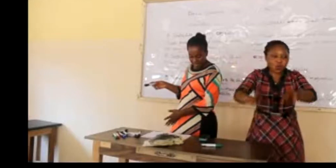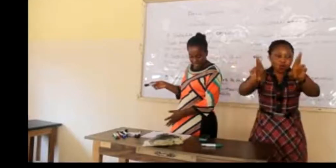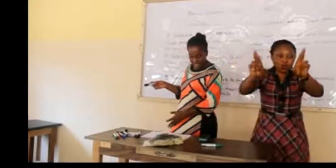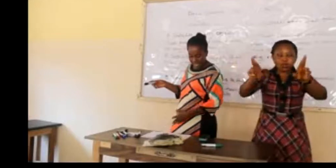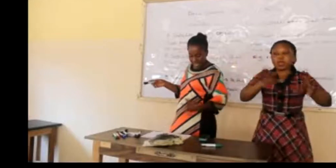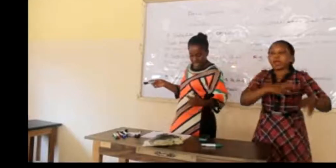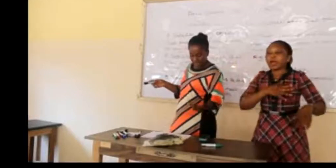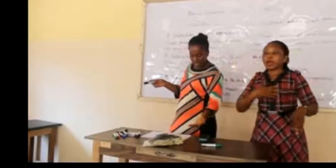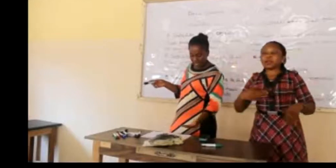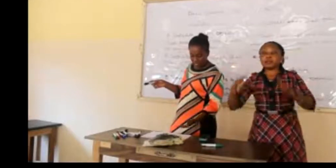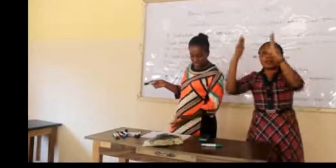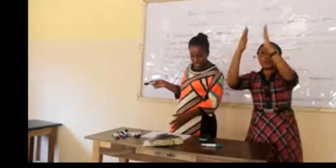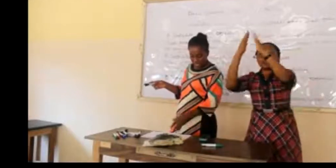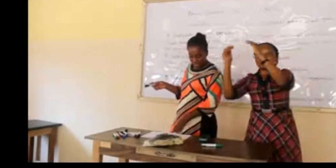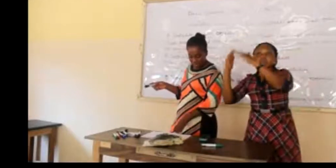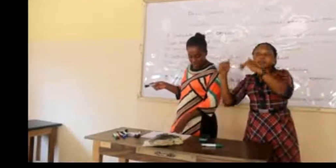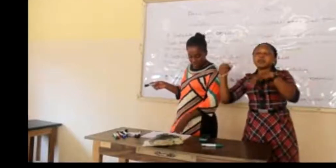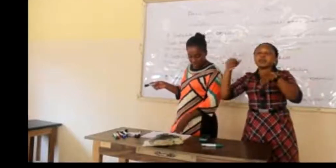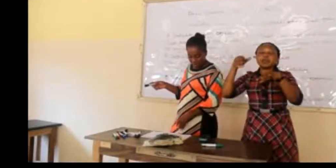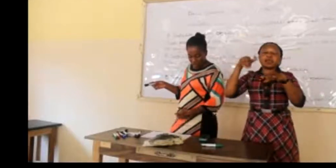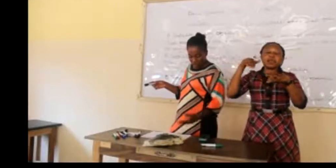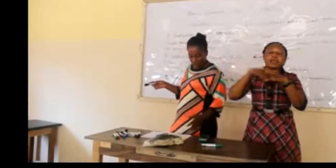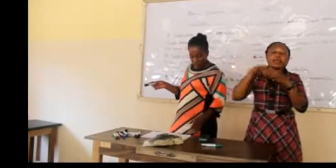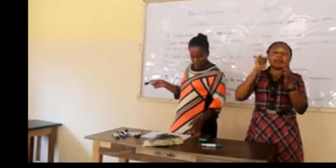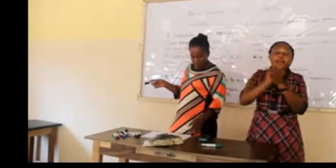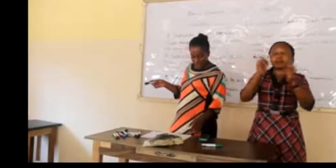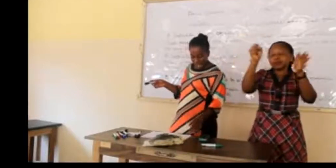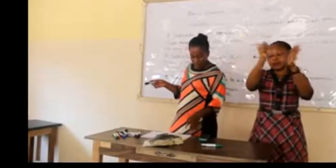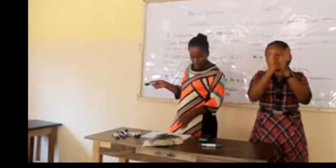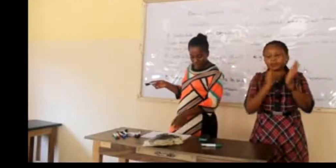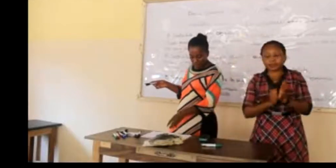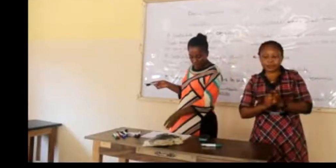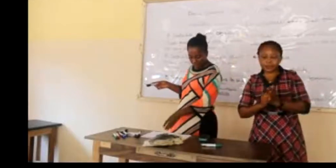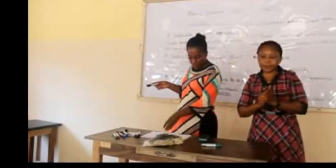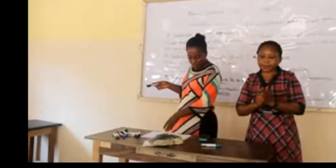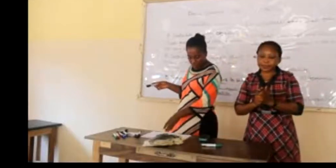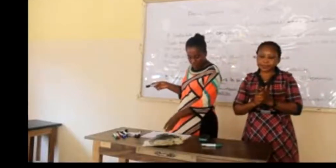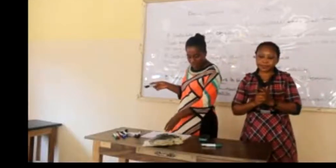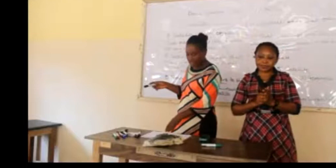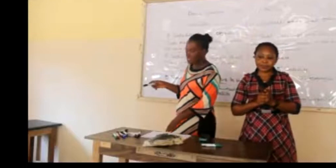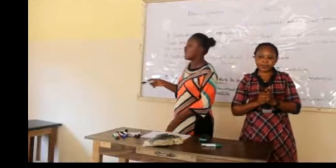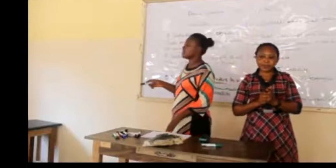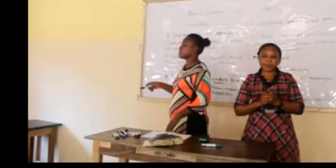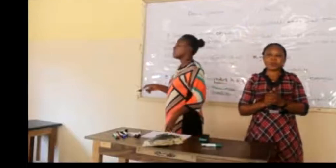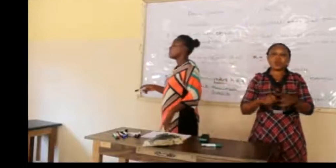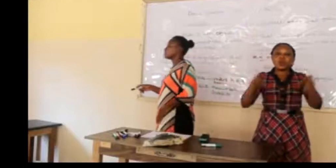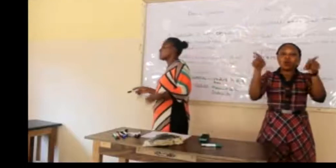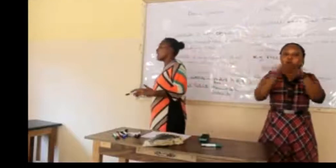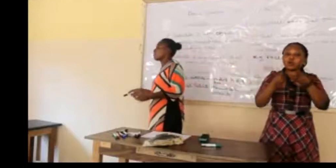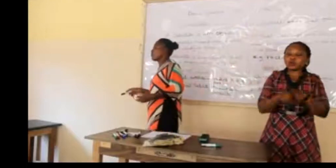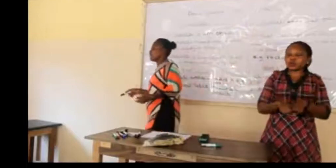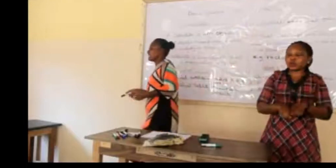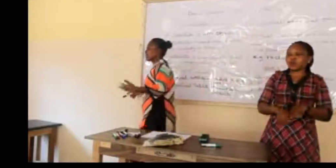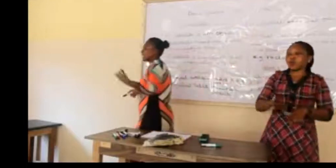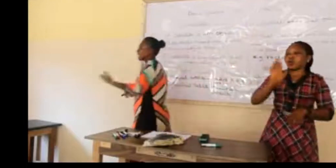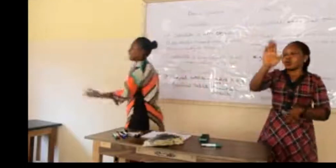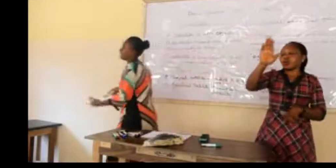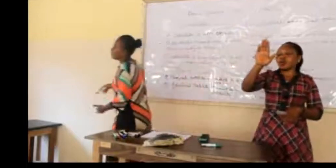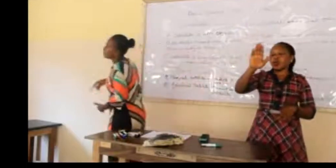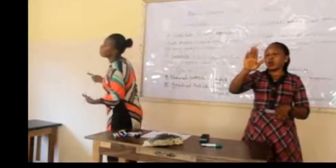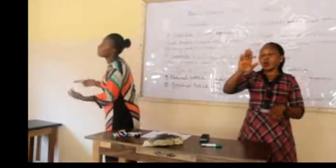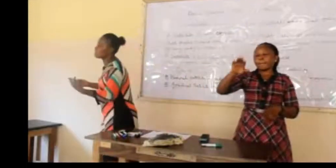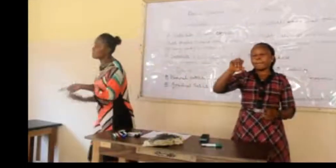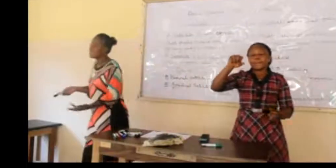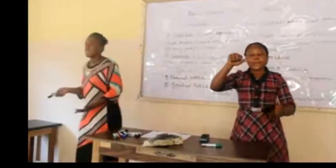GSM handset and hence find his way. Also, automobile may be difficult to be stolen. Yes, you hear of